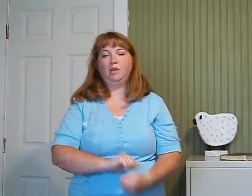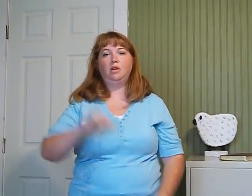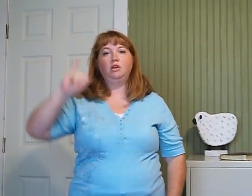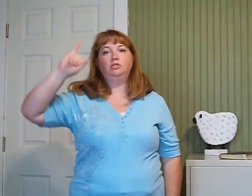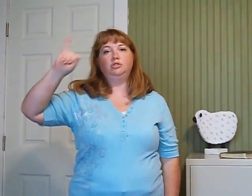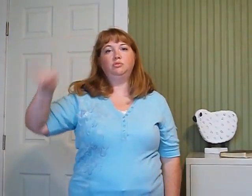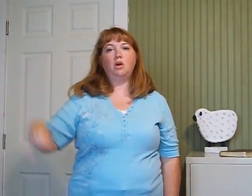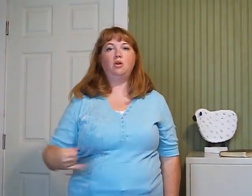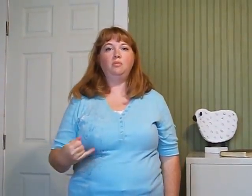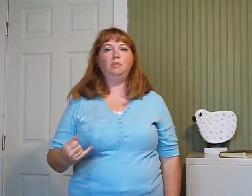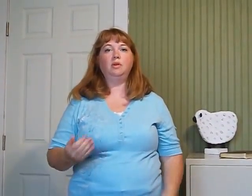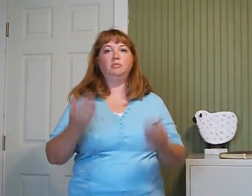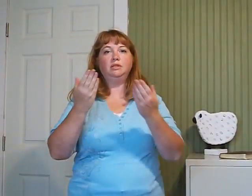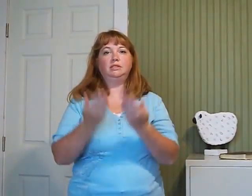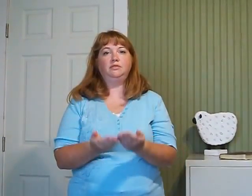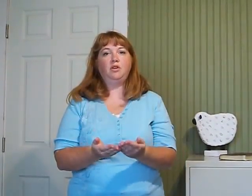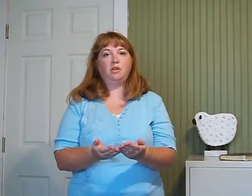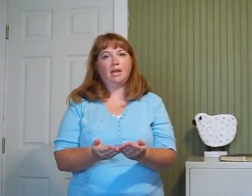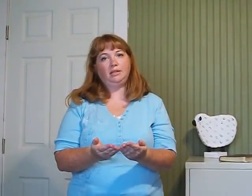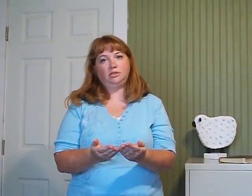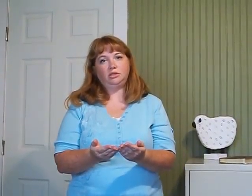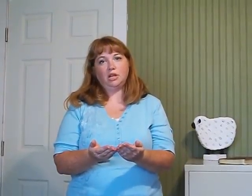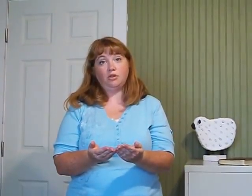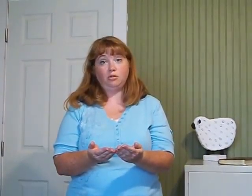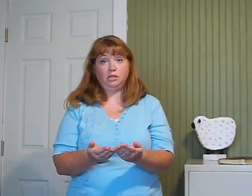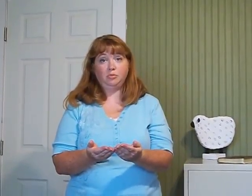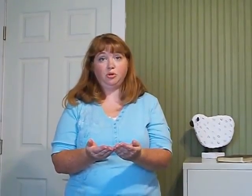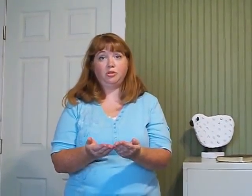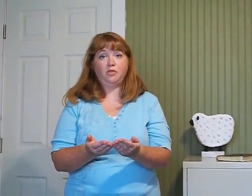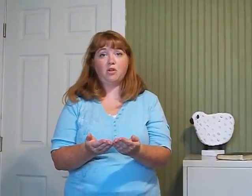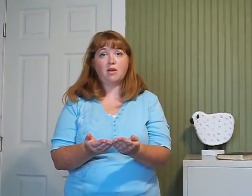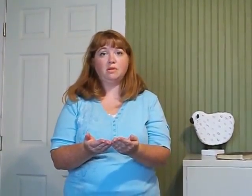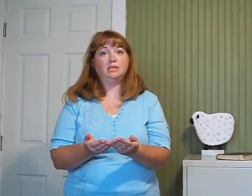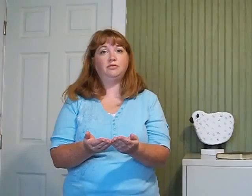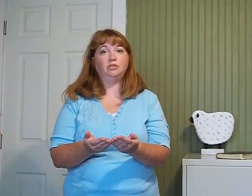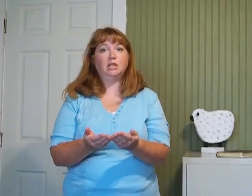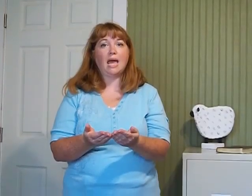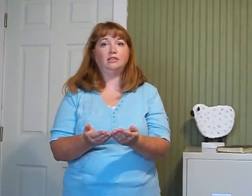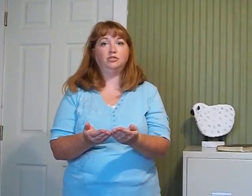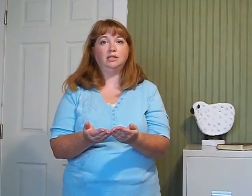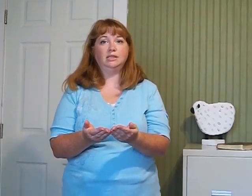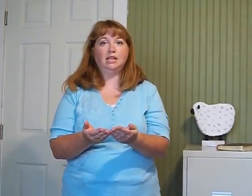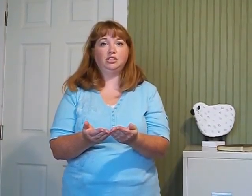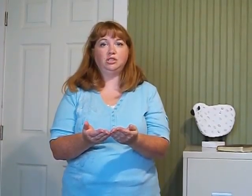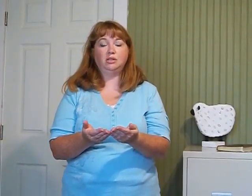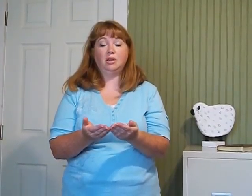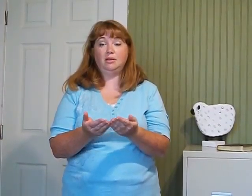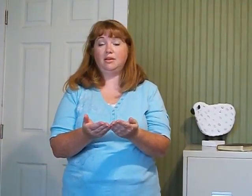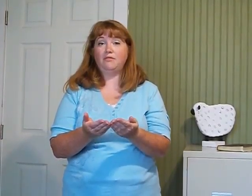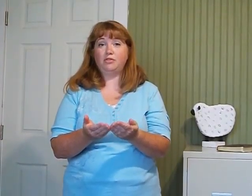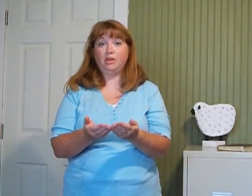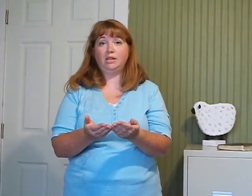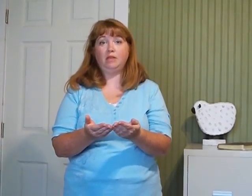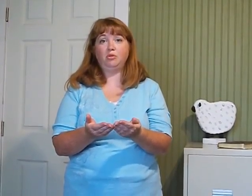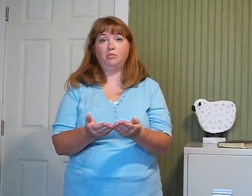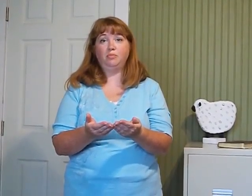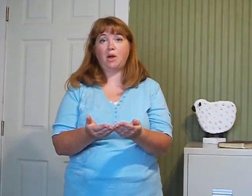Hippo. Jerome completes the Vulgate, just like you're holding a book. The Vulgate was the first Latin translation of the Greek and